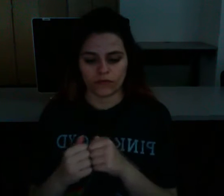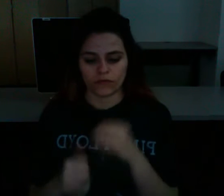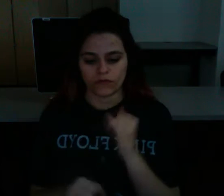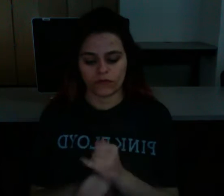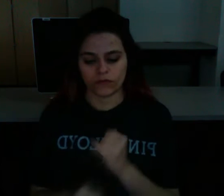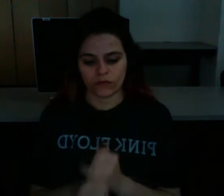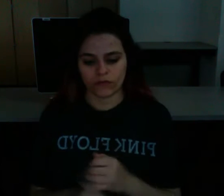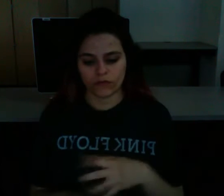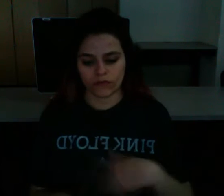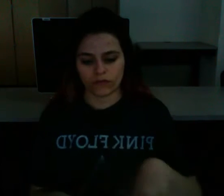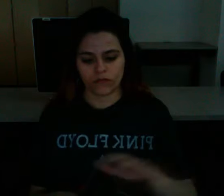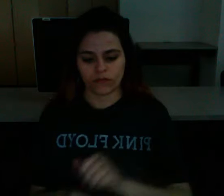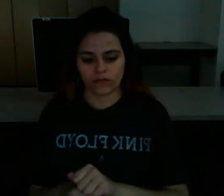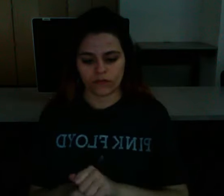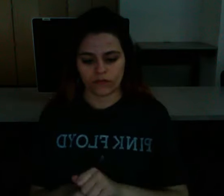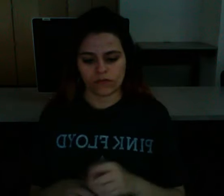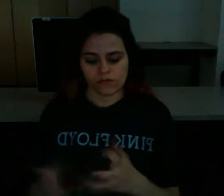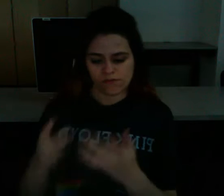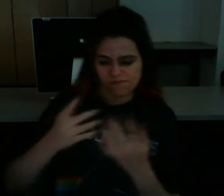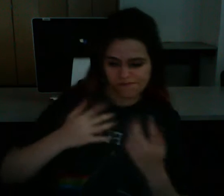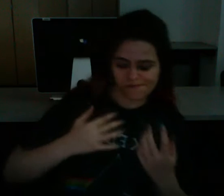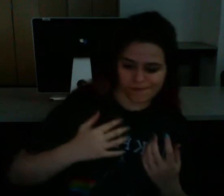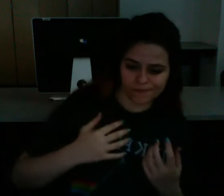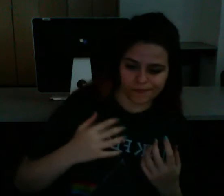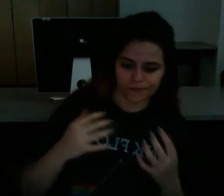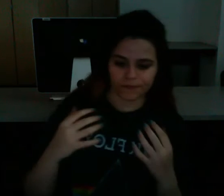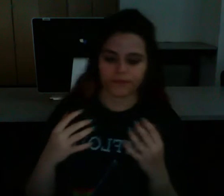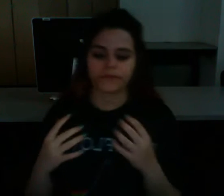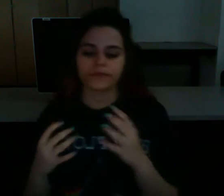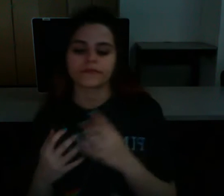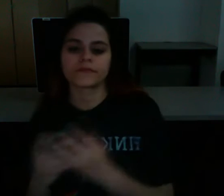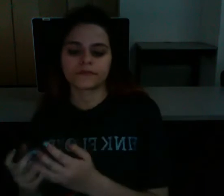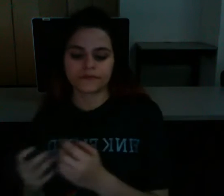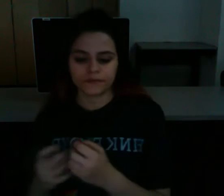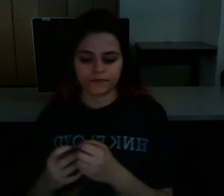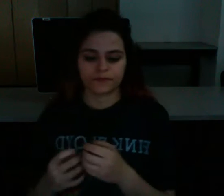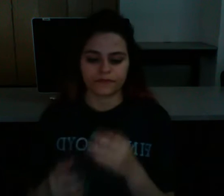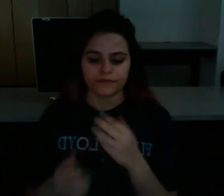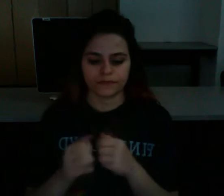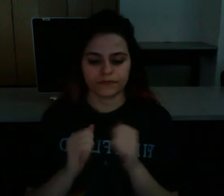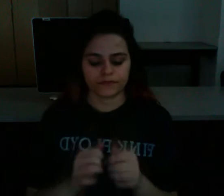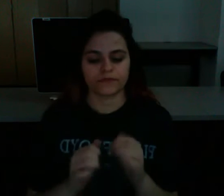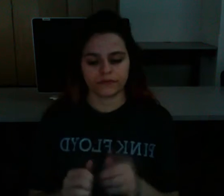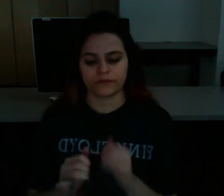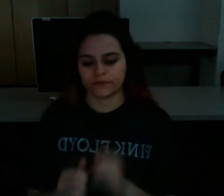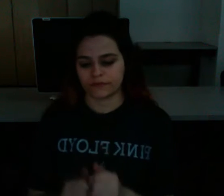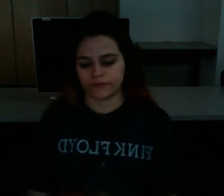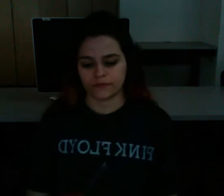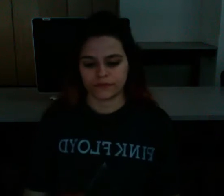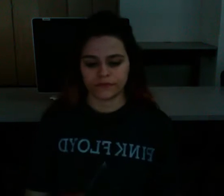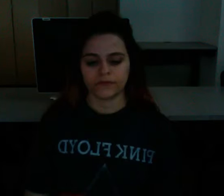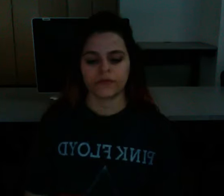that means that everything on that layer is ready to receive some kind of effect. So that's targeted. I go up to